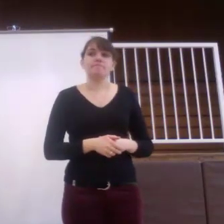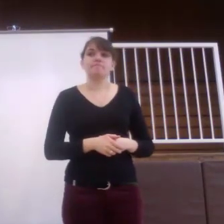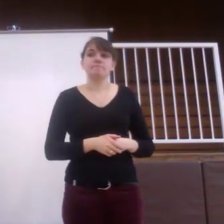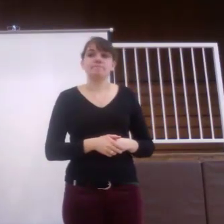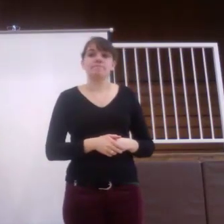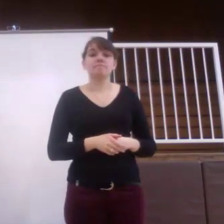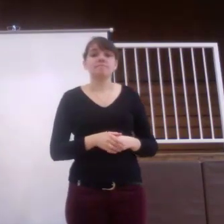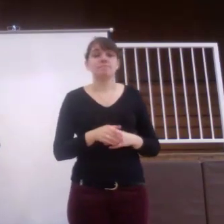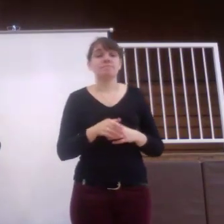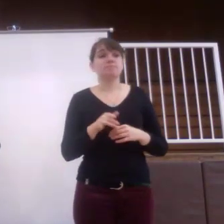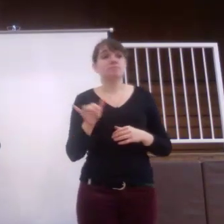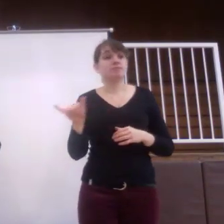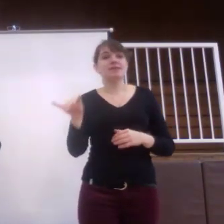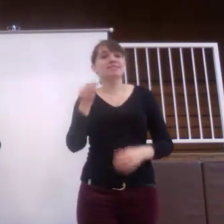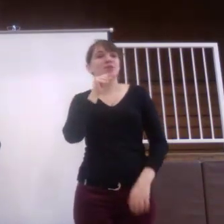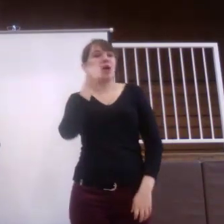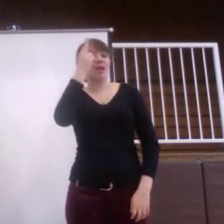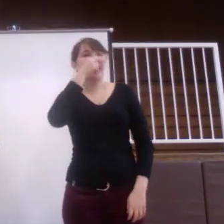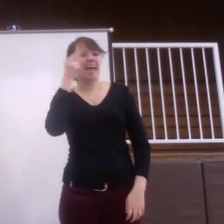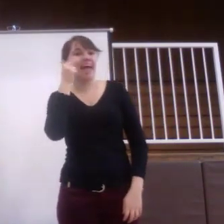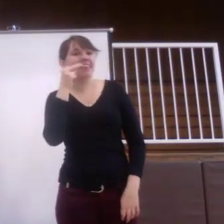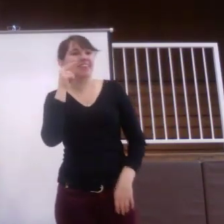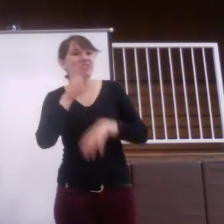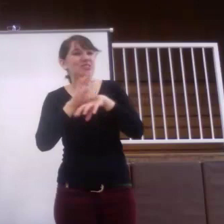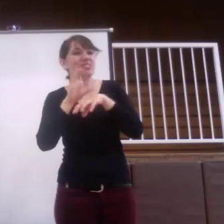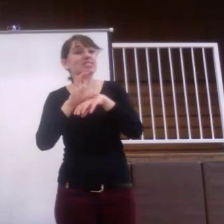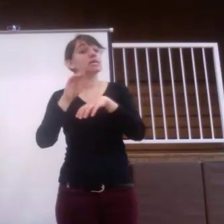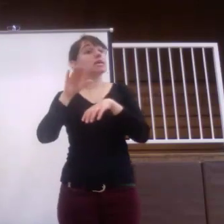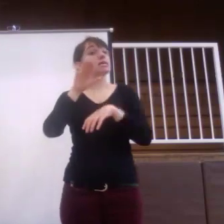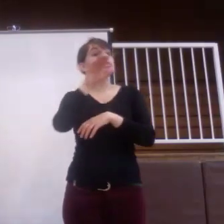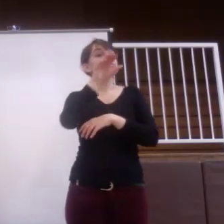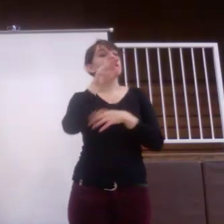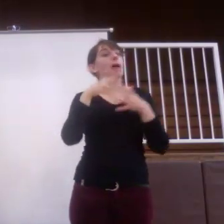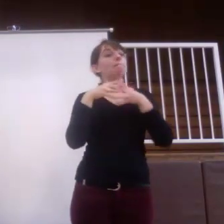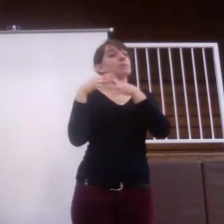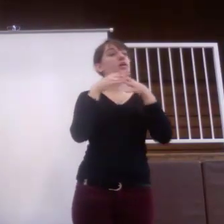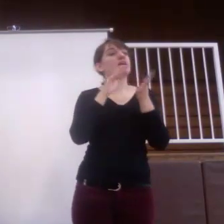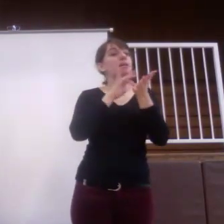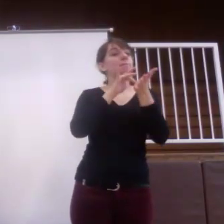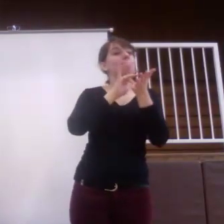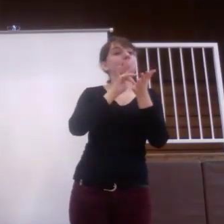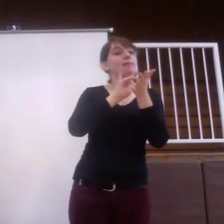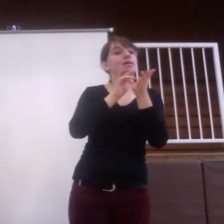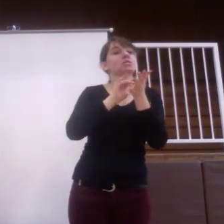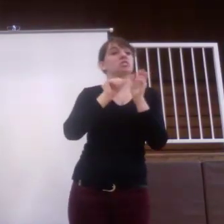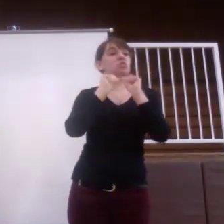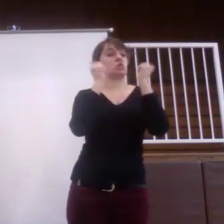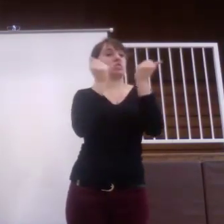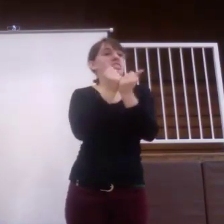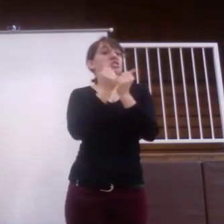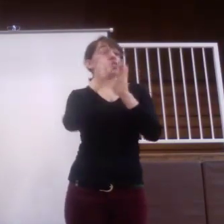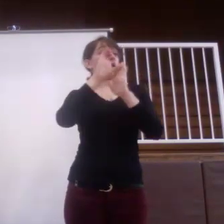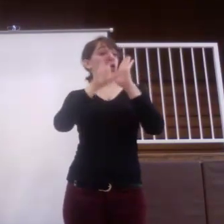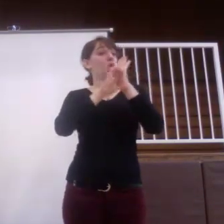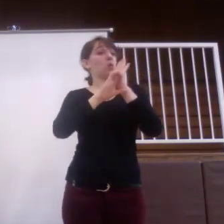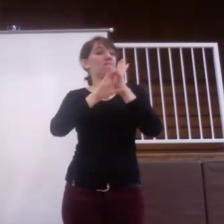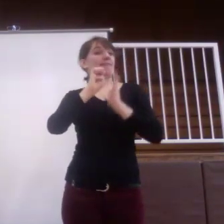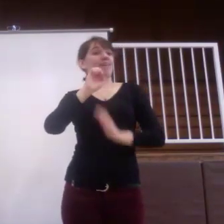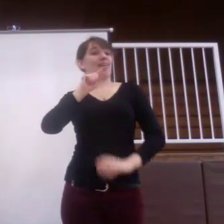This is not the Catholic Church. This is the American Medical Association Code of Medical Ethics, opinion